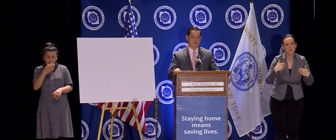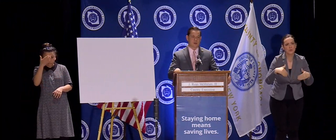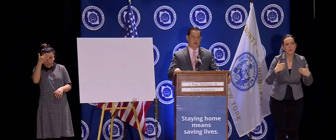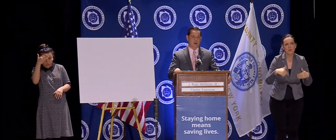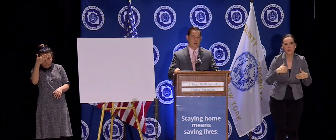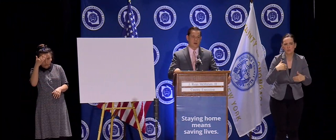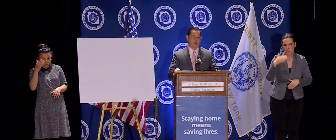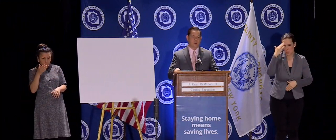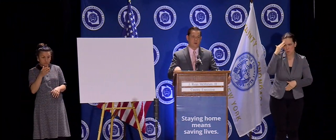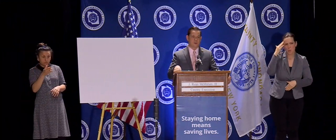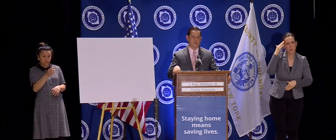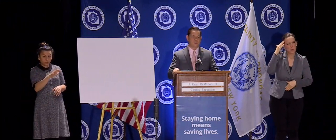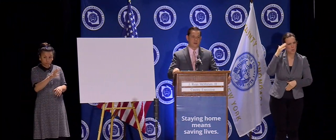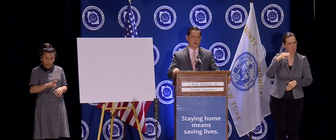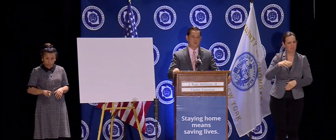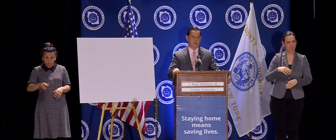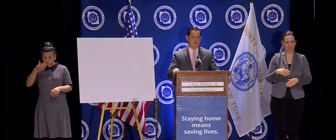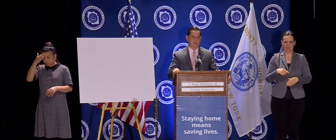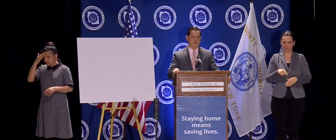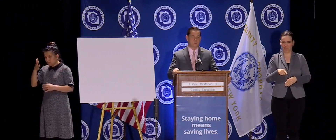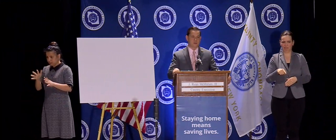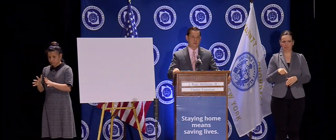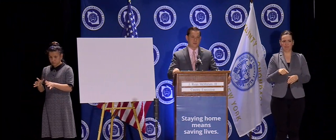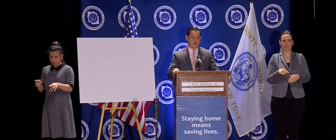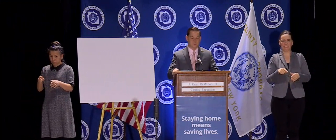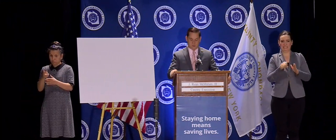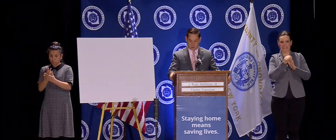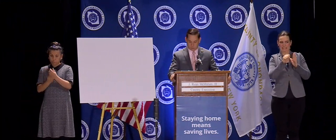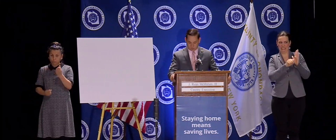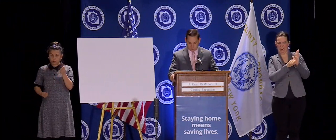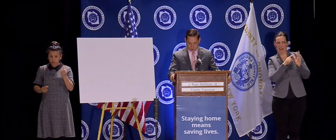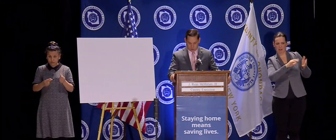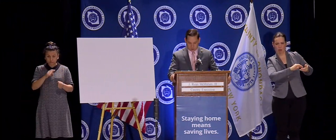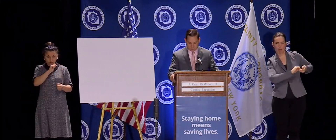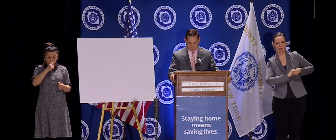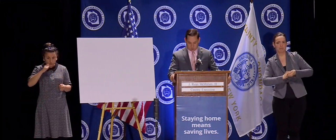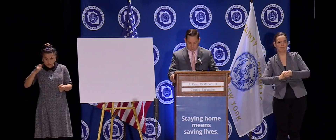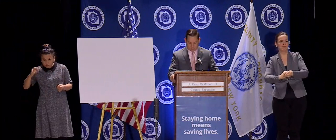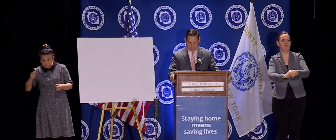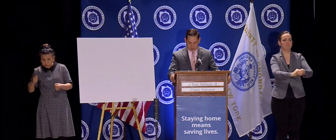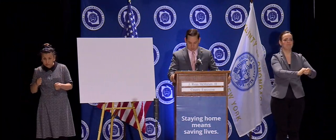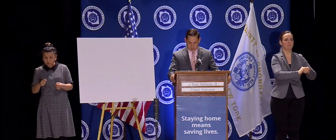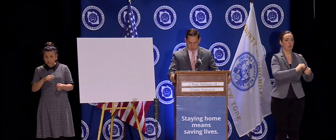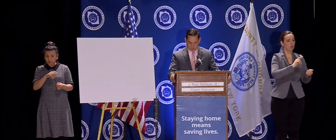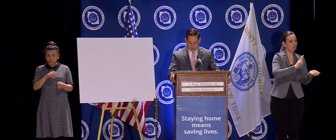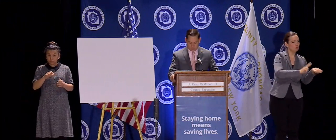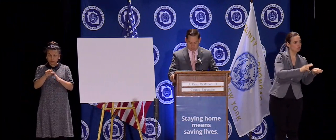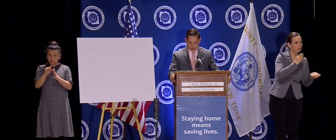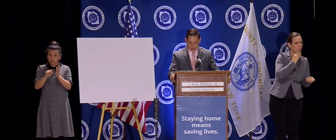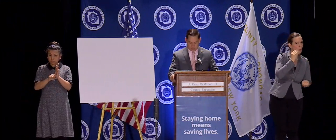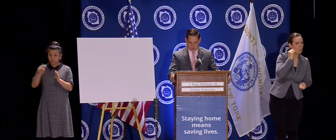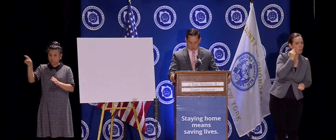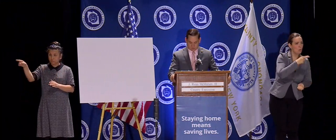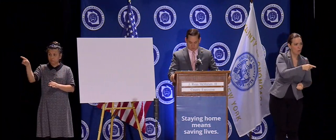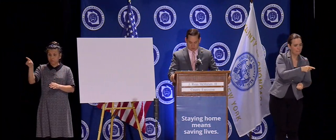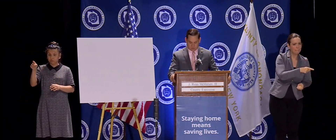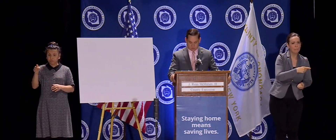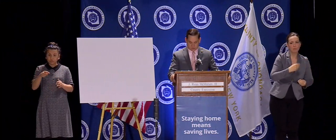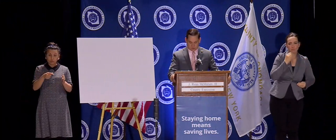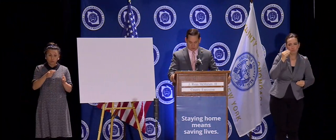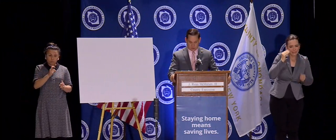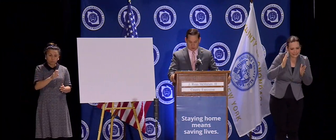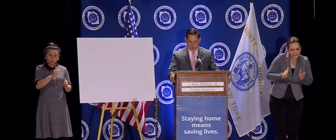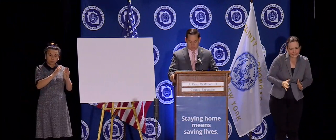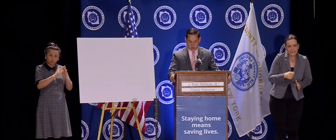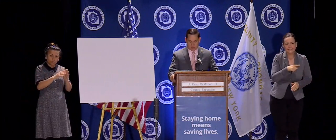this. Our partners in state government are continuing to test in nursing homes. So we'll go over some